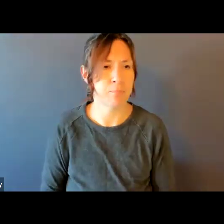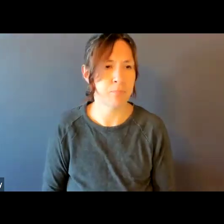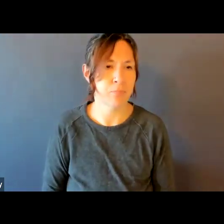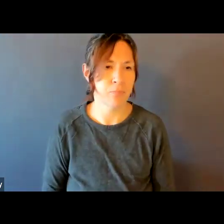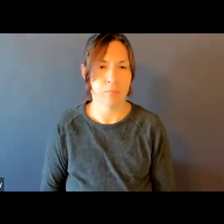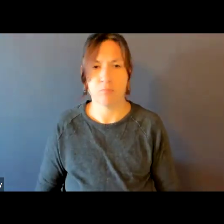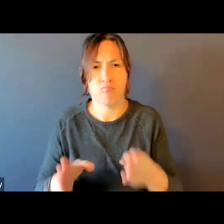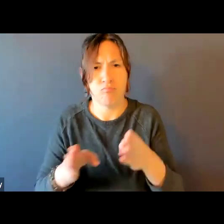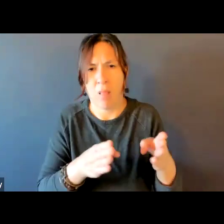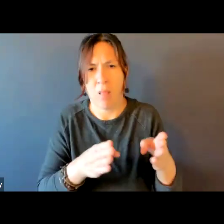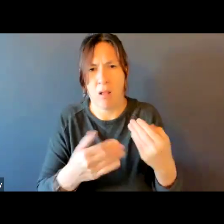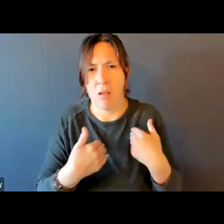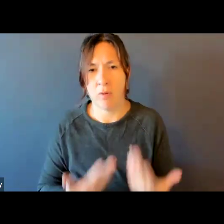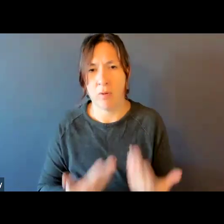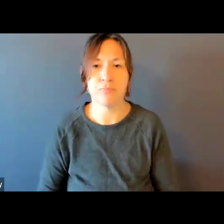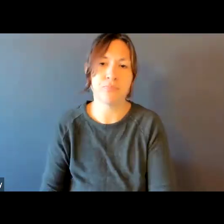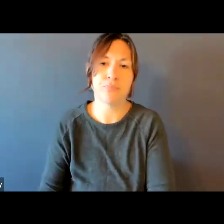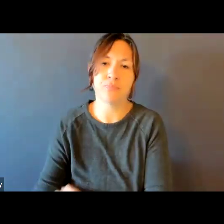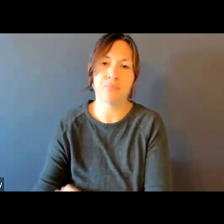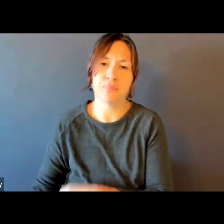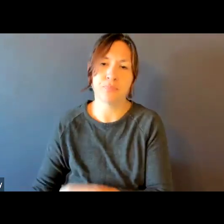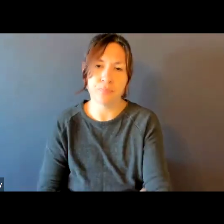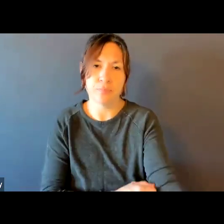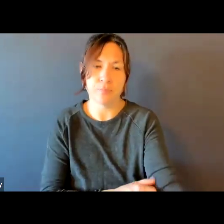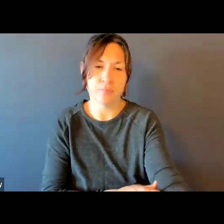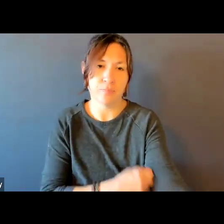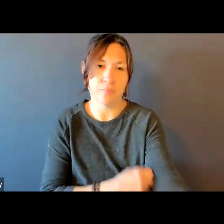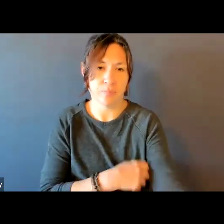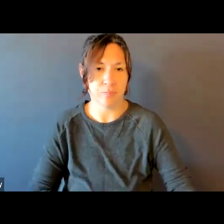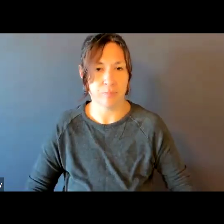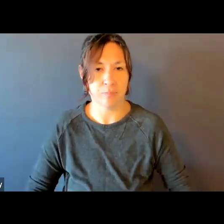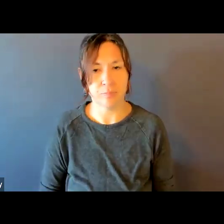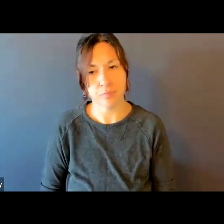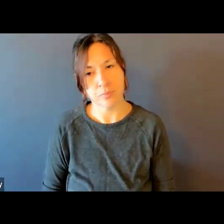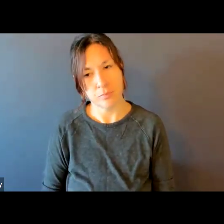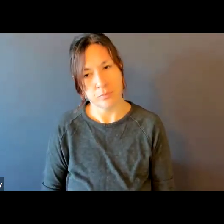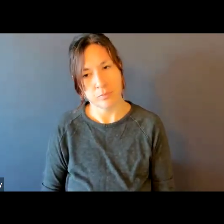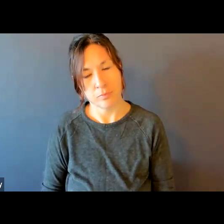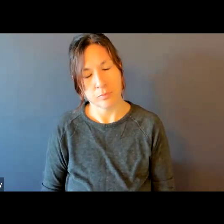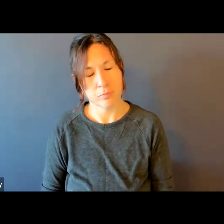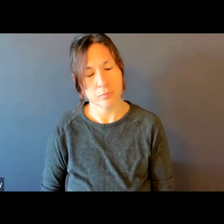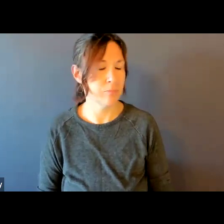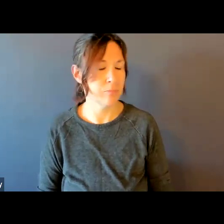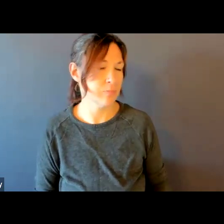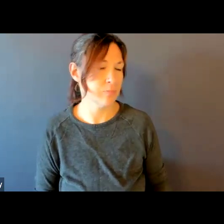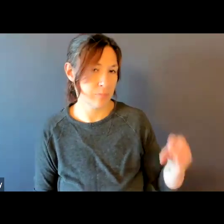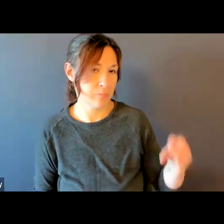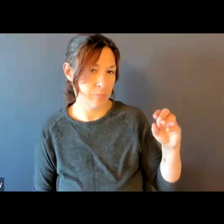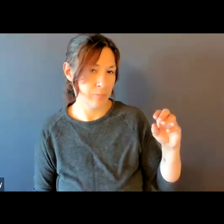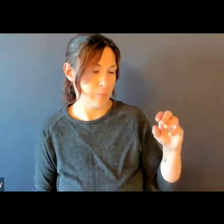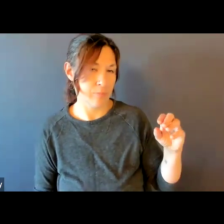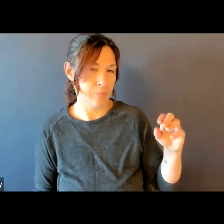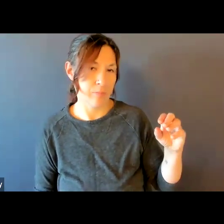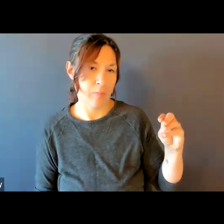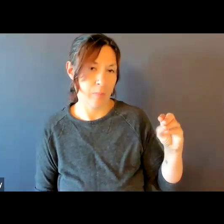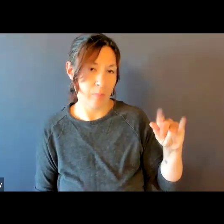do you have in place? Thank you for your question. We do not want to abandon any school. We want to